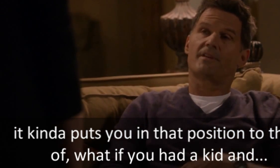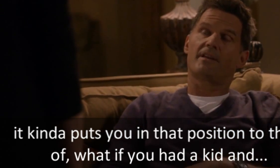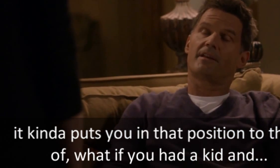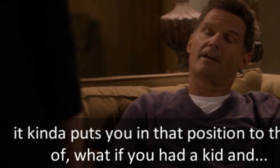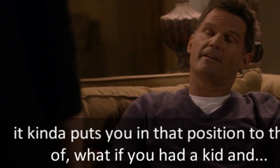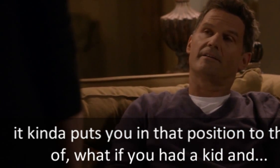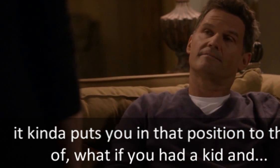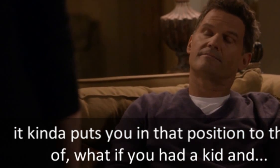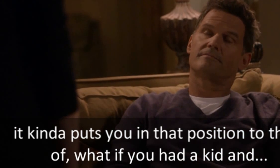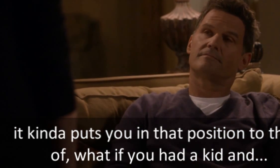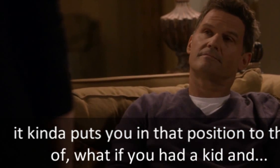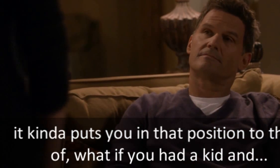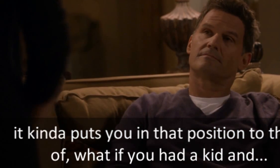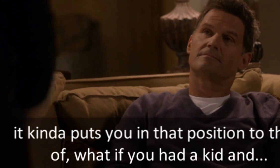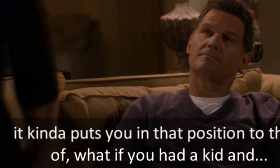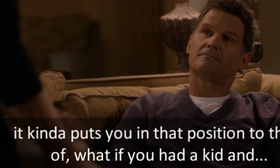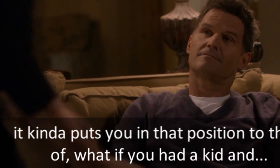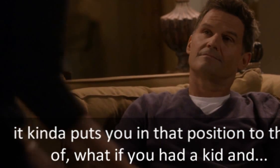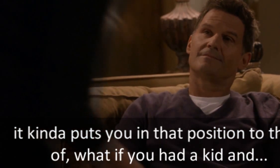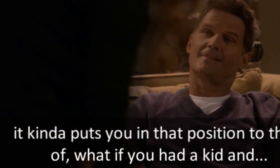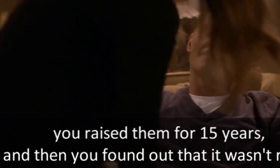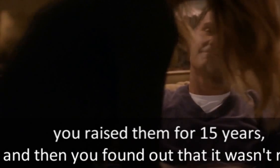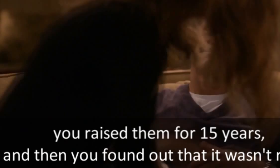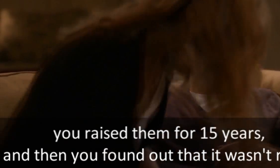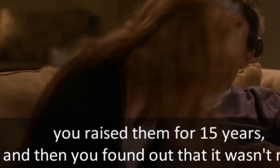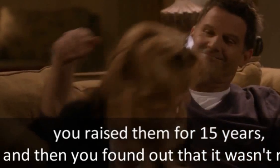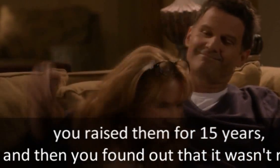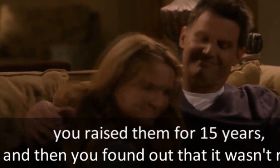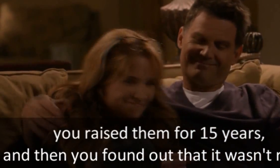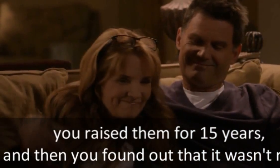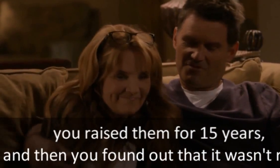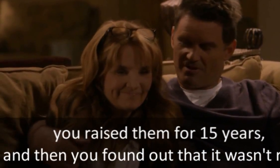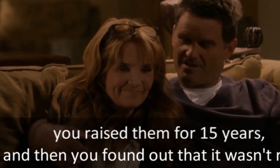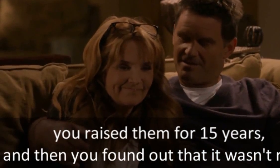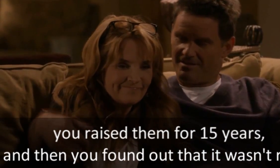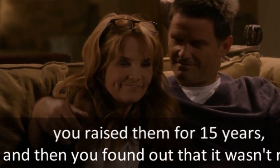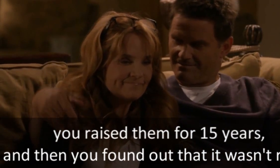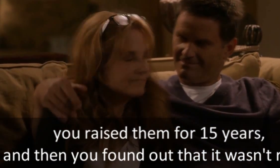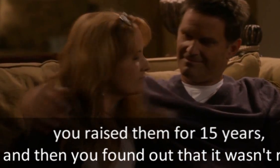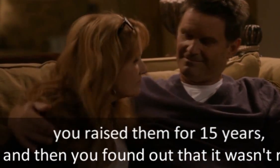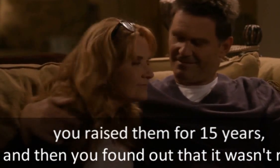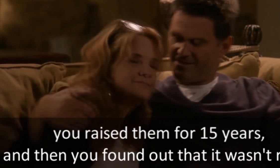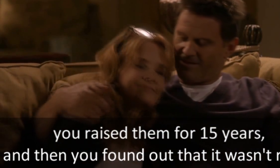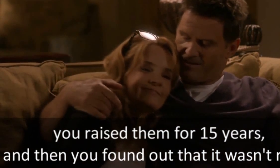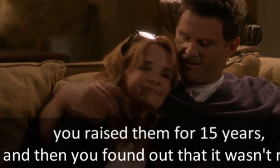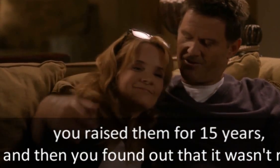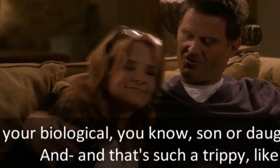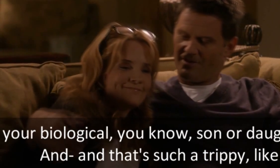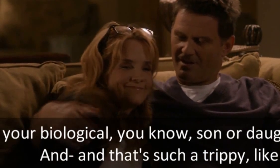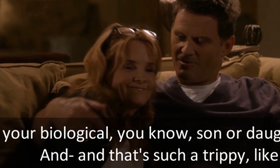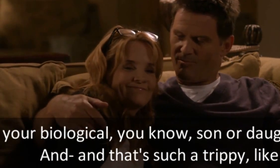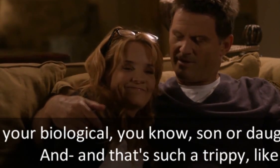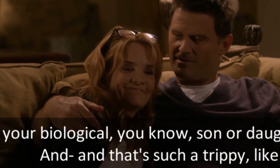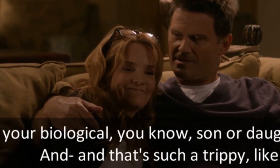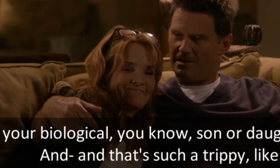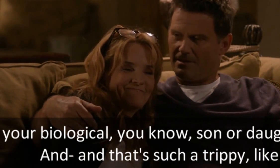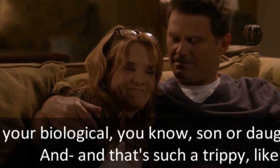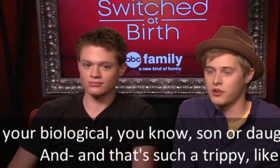of, what if you had a kid and you raised them for 15 years and you found out that it wasn't really your biological, you know, son or